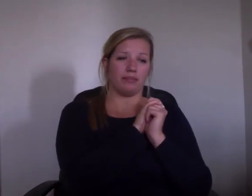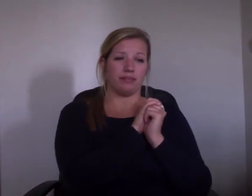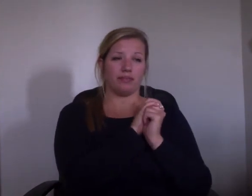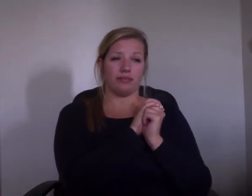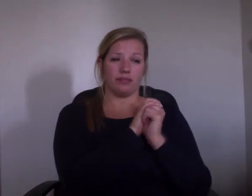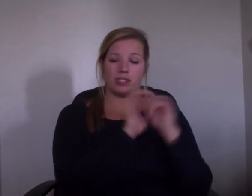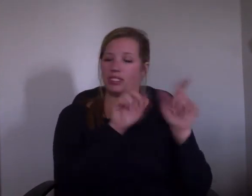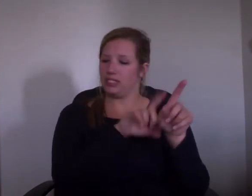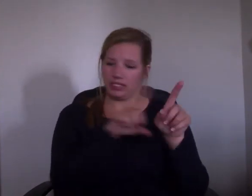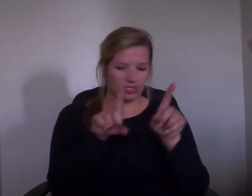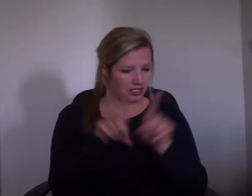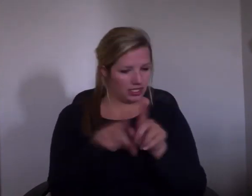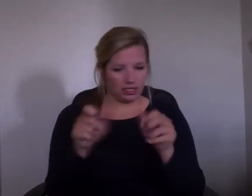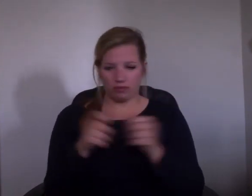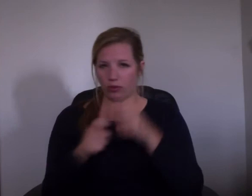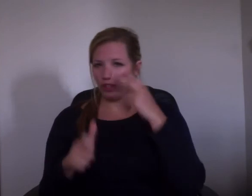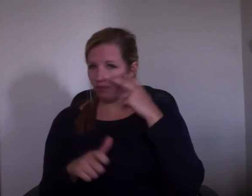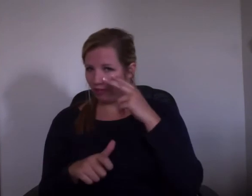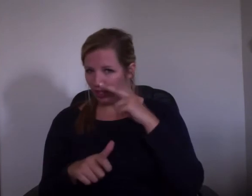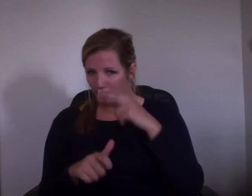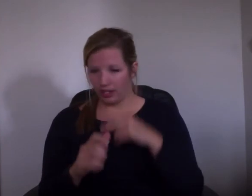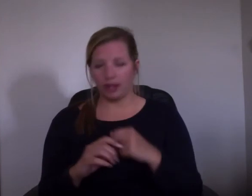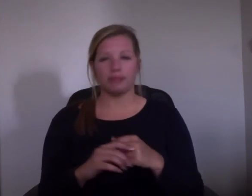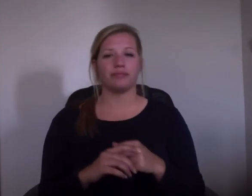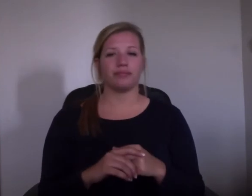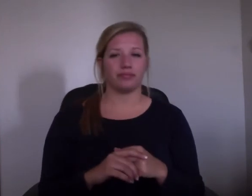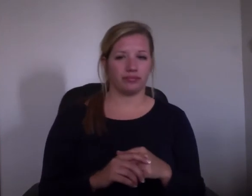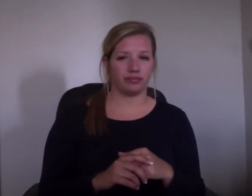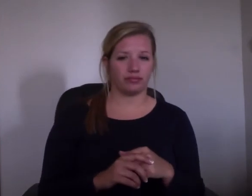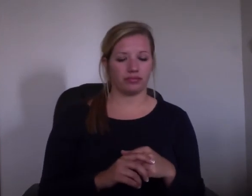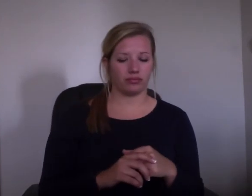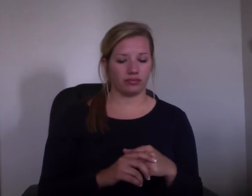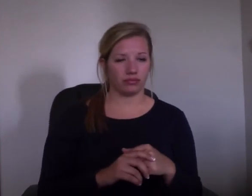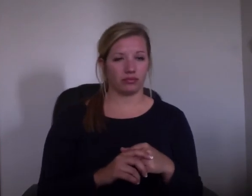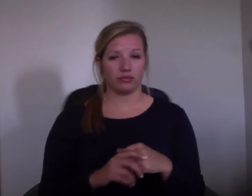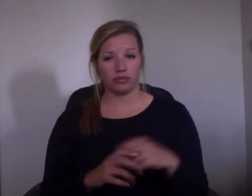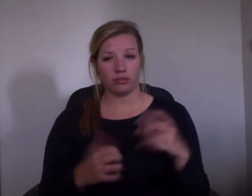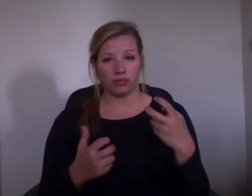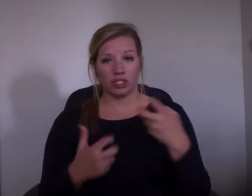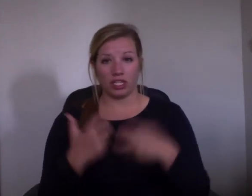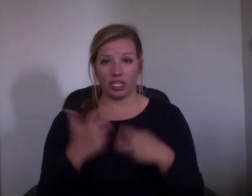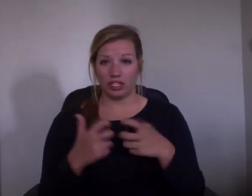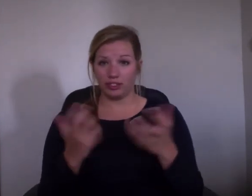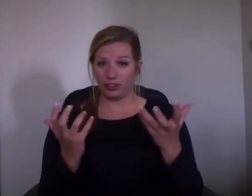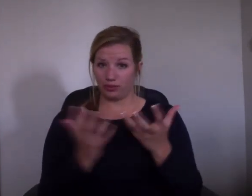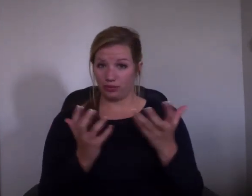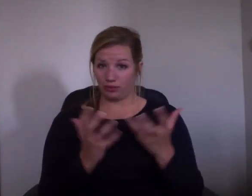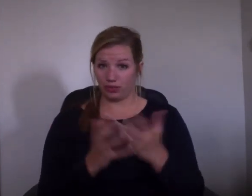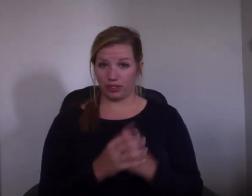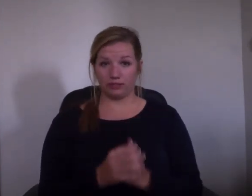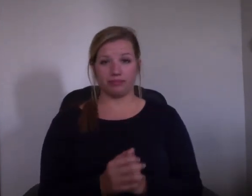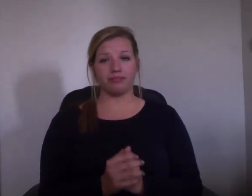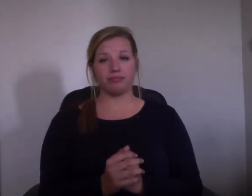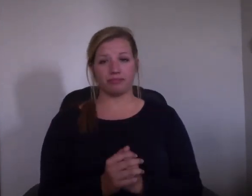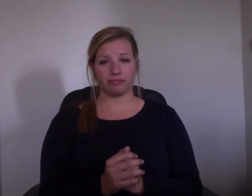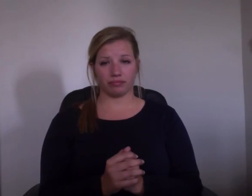much what they were trying to do here in Vietnam. The problem was, in this phase, in this